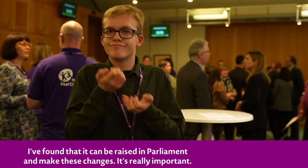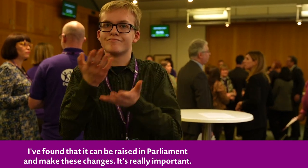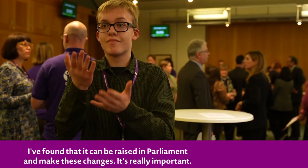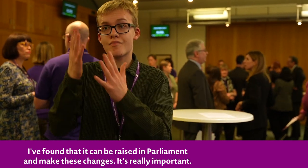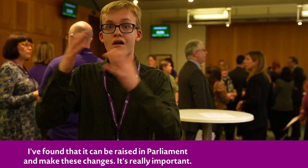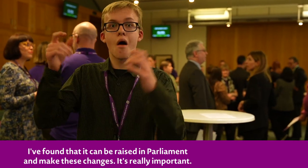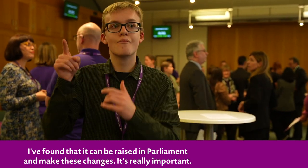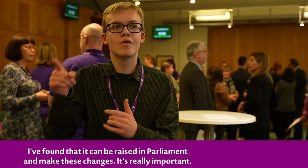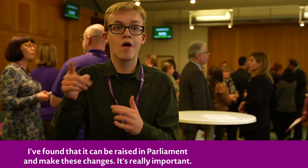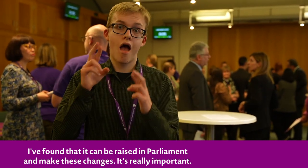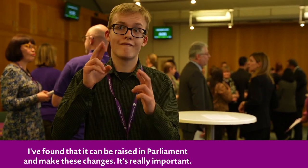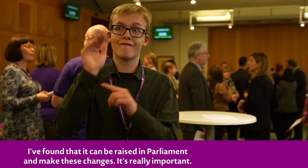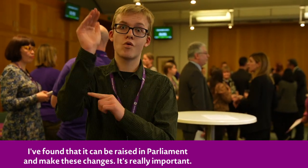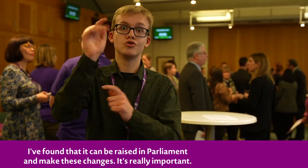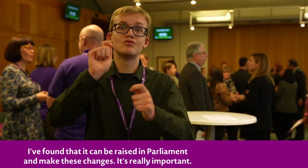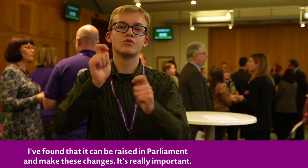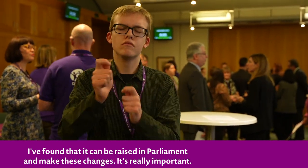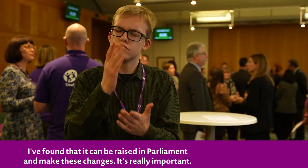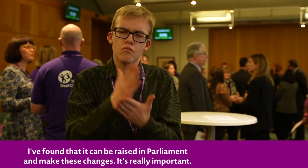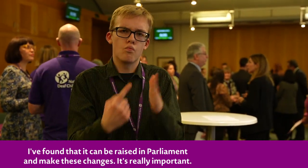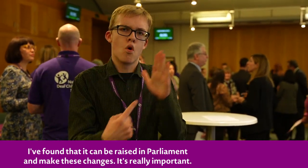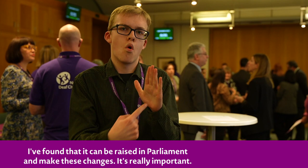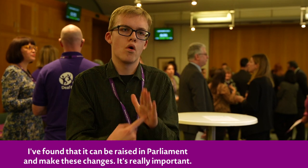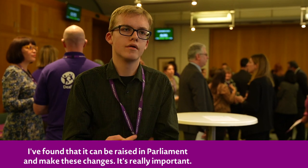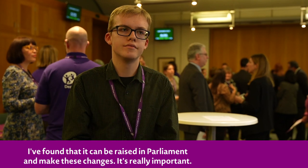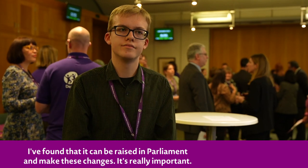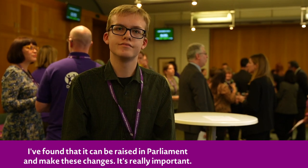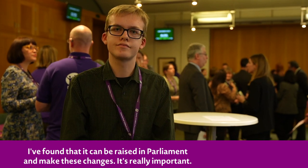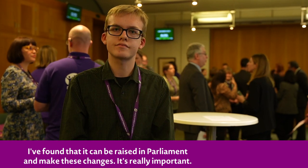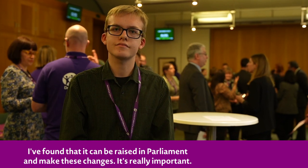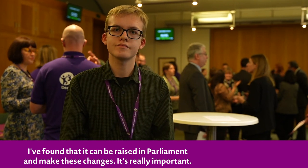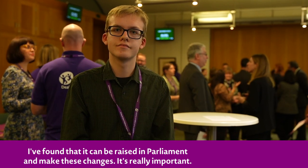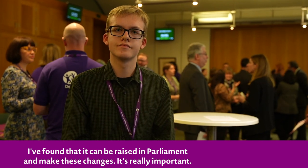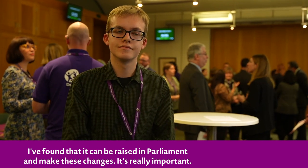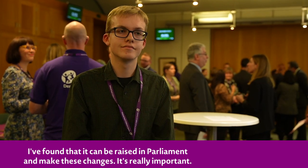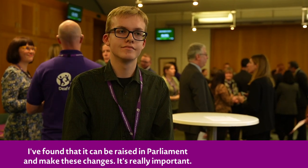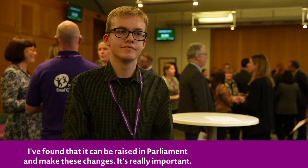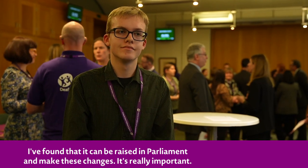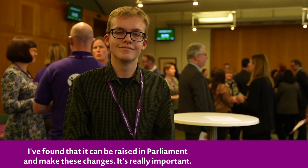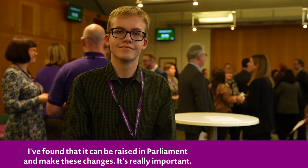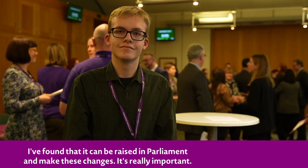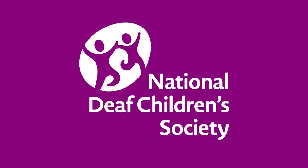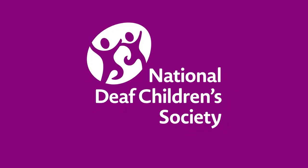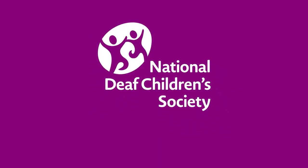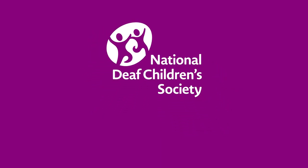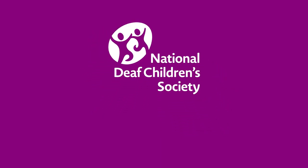I've found that it can be raised in Parliament and make these changes. It's really important.